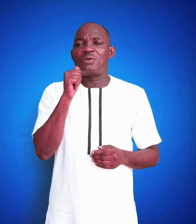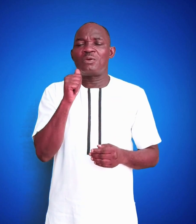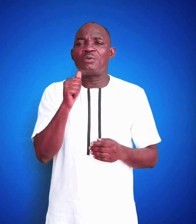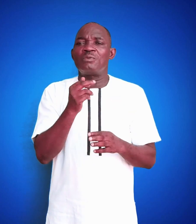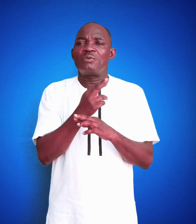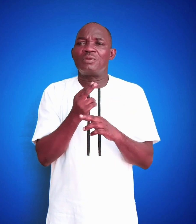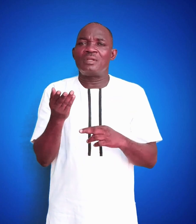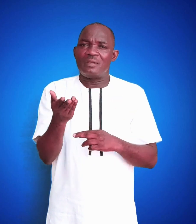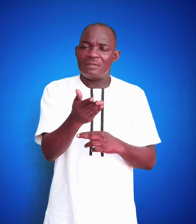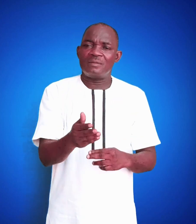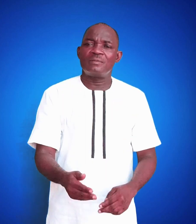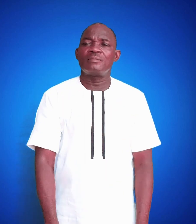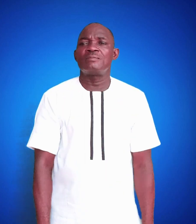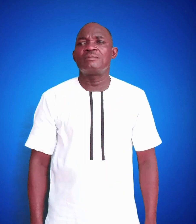readily available.